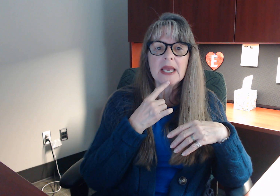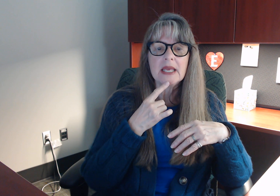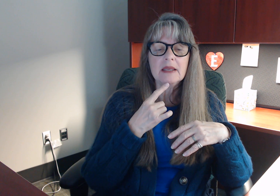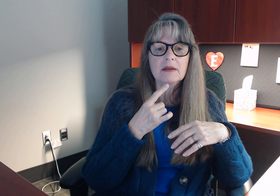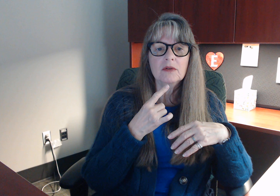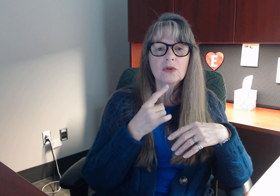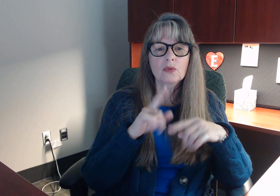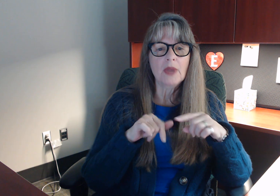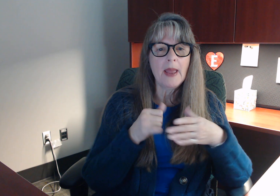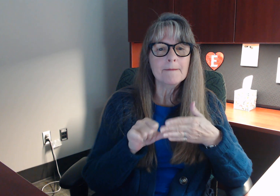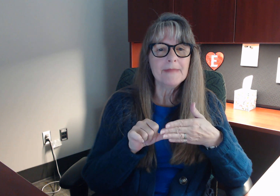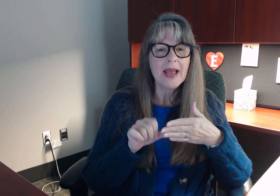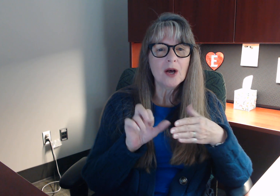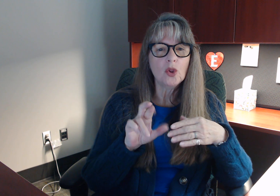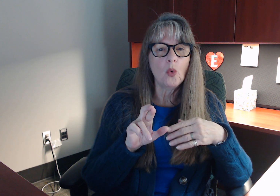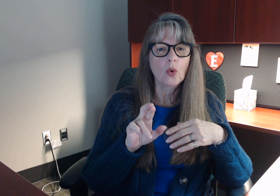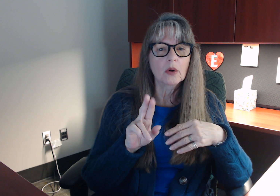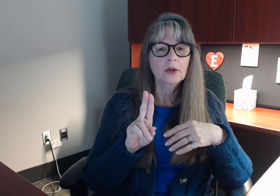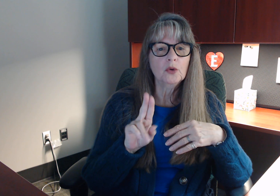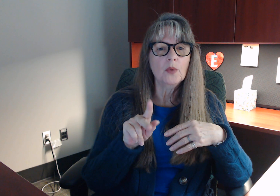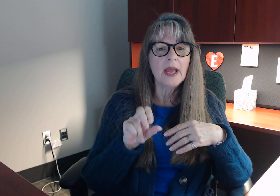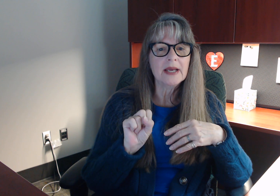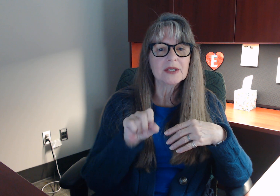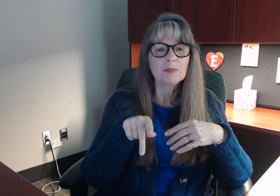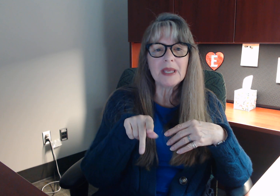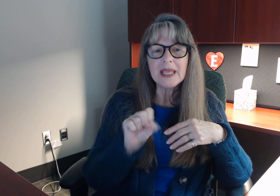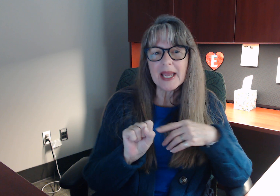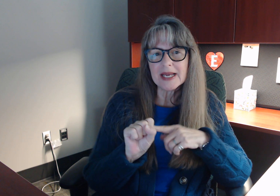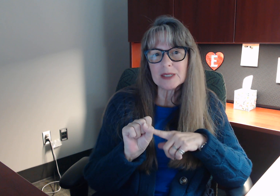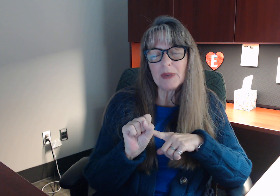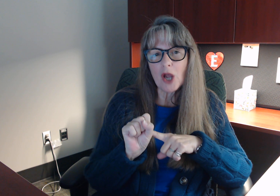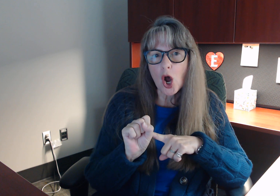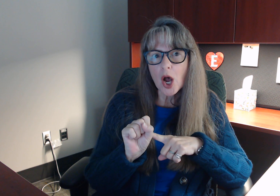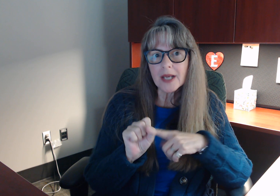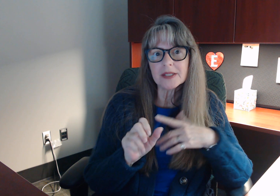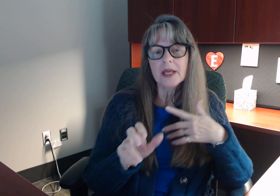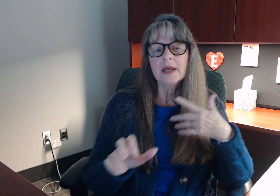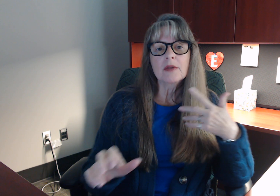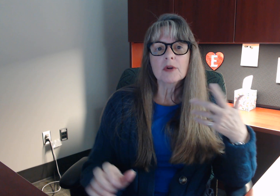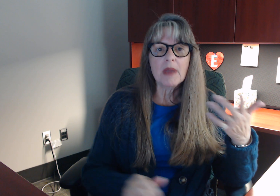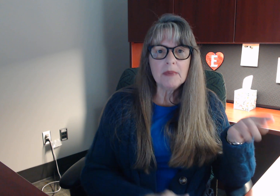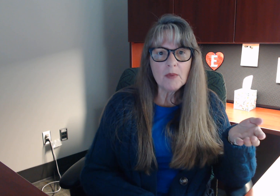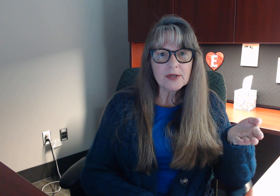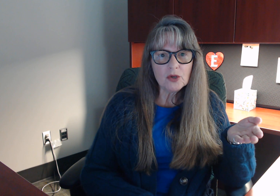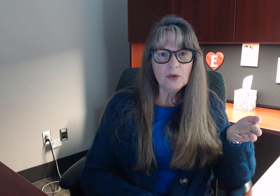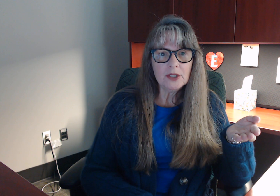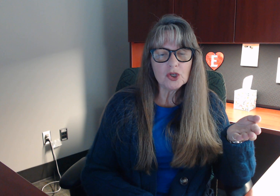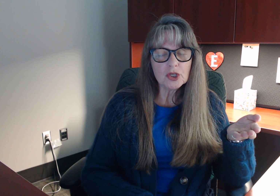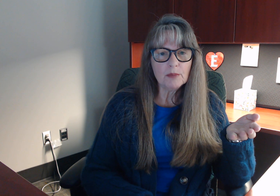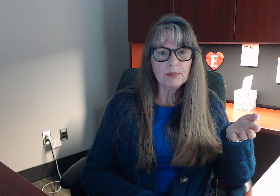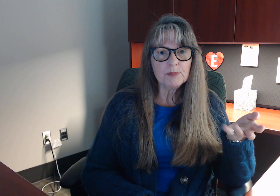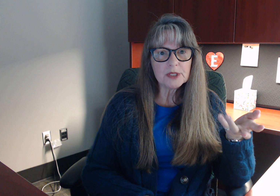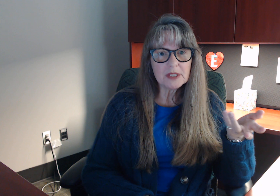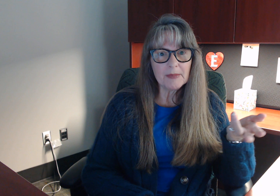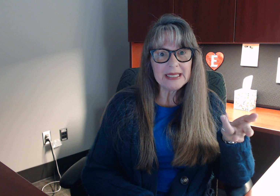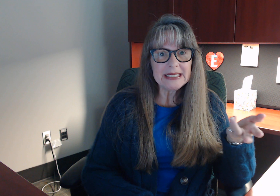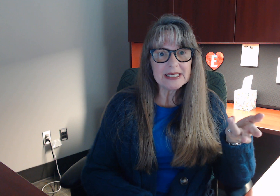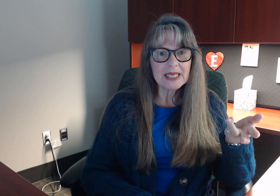I would say you can't mail or USPS because there may be ways that you can ship some of these